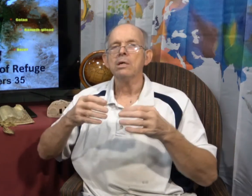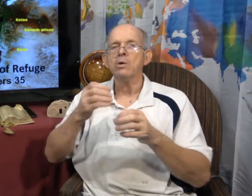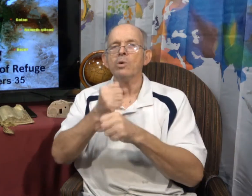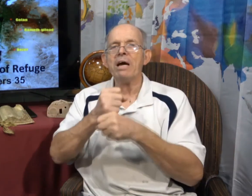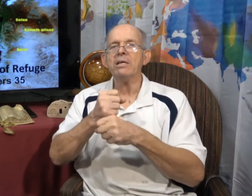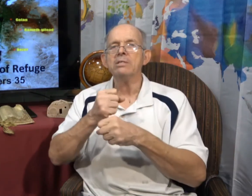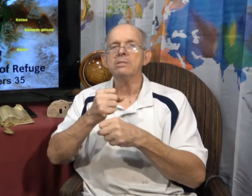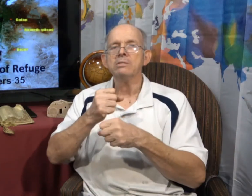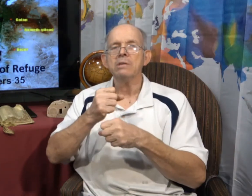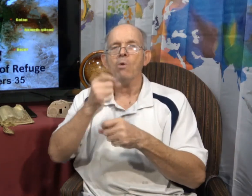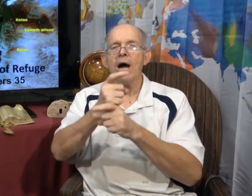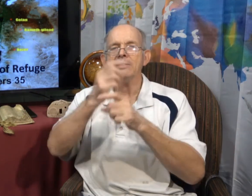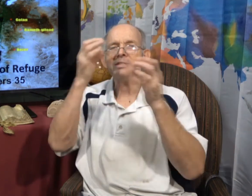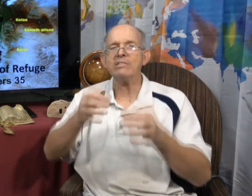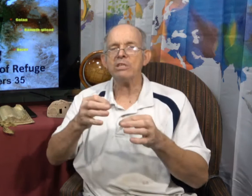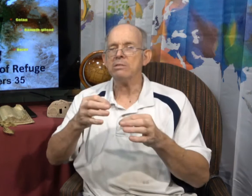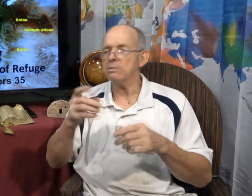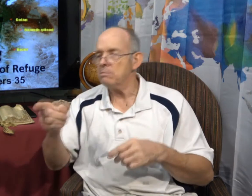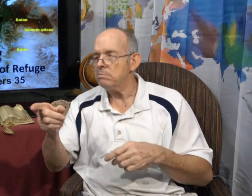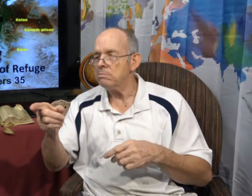We may write the teaching.